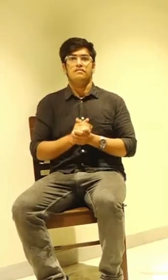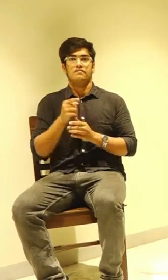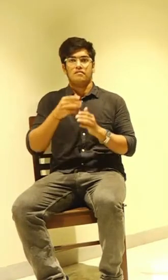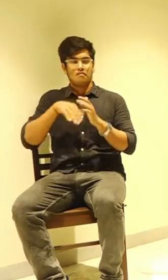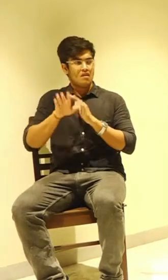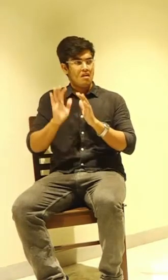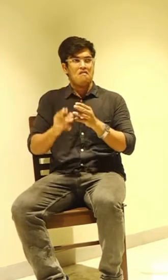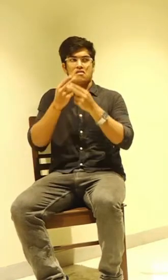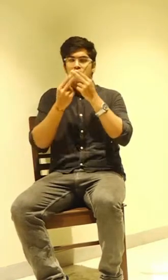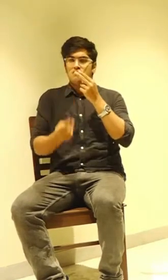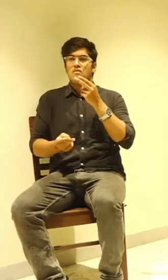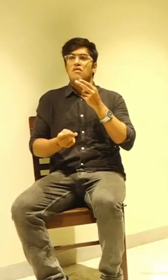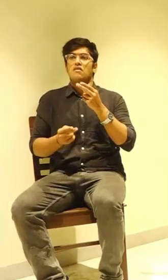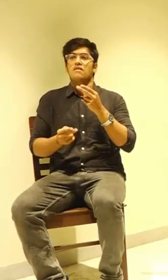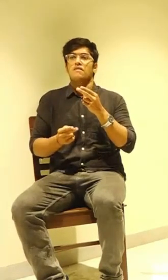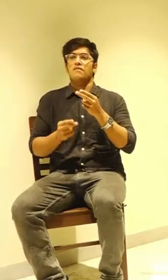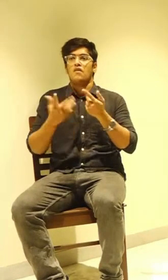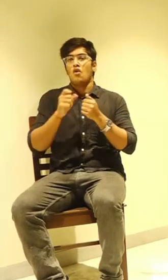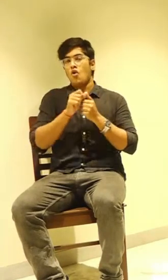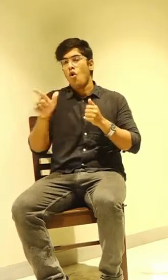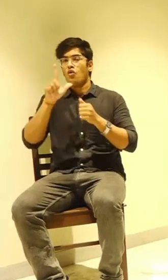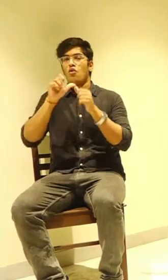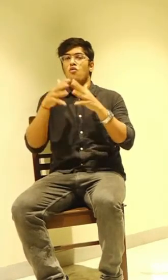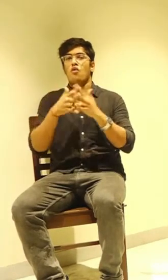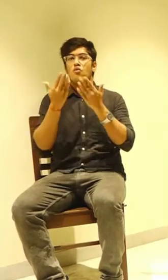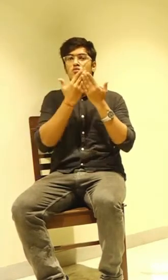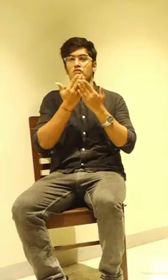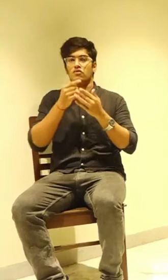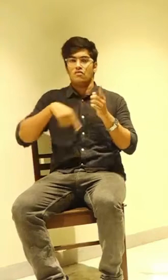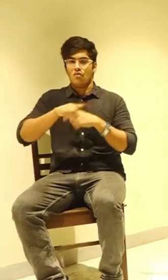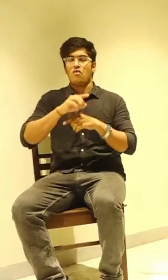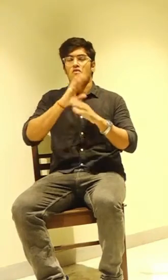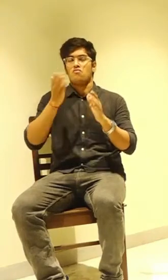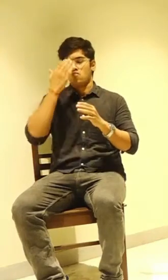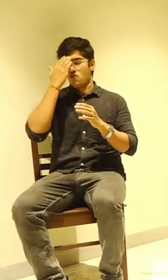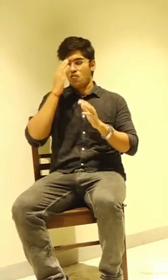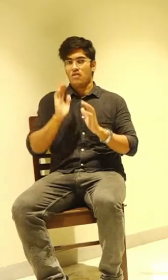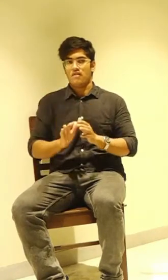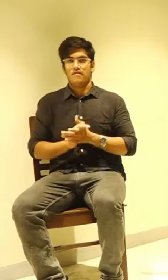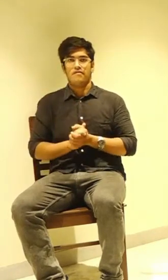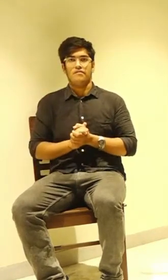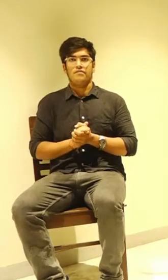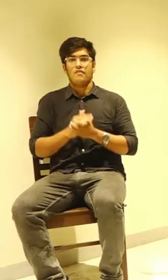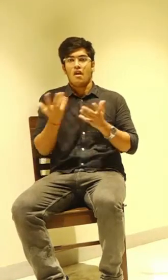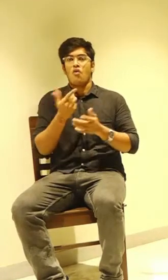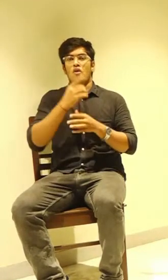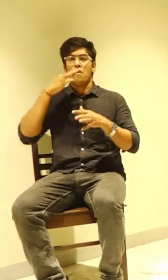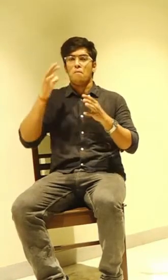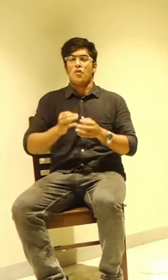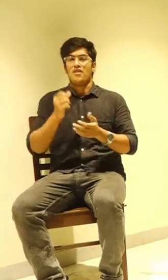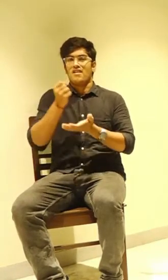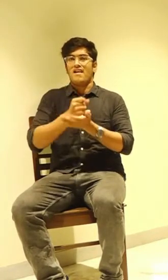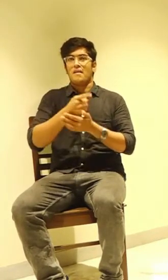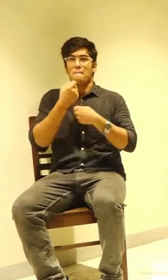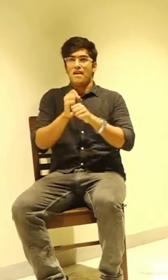that, I would say all law students are brought up on how this important right was actually framed by